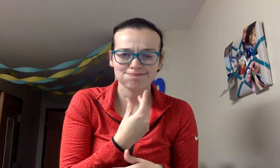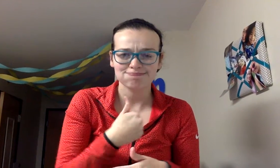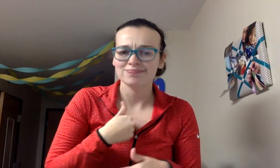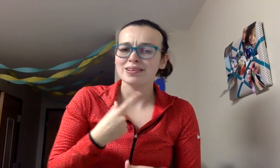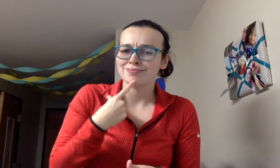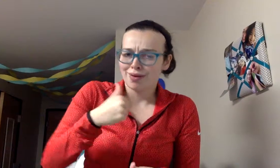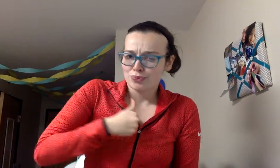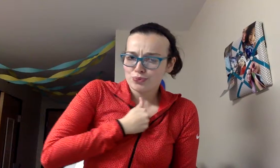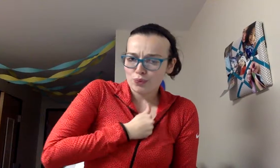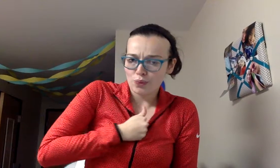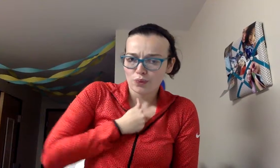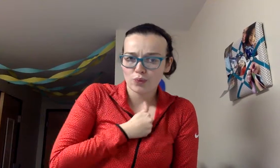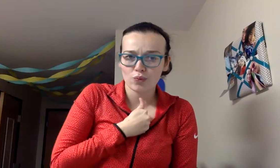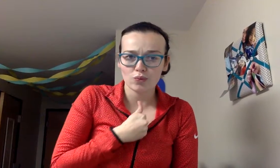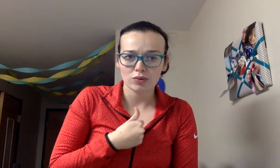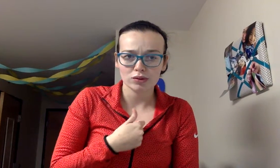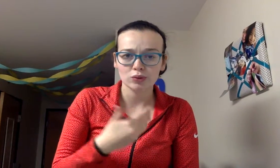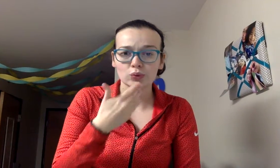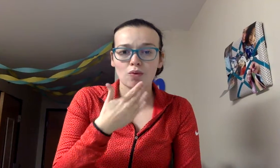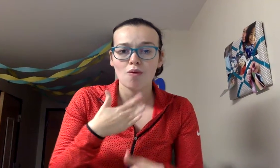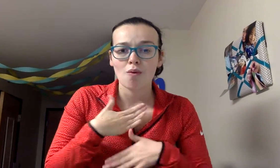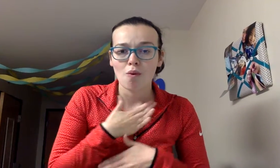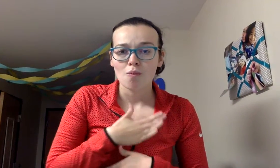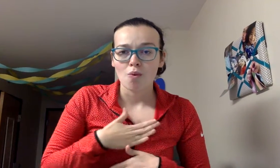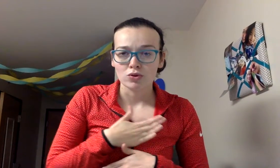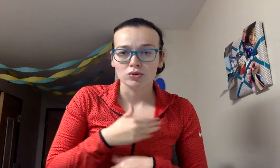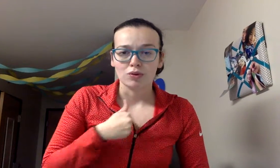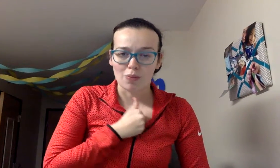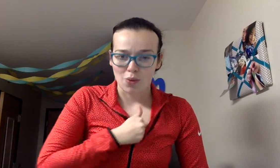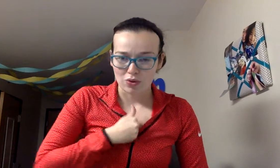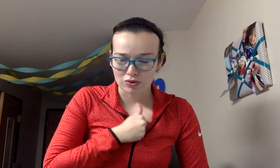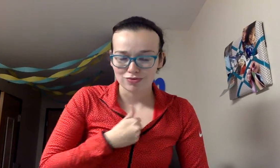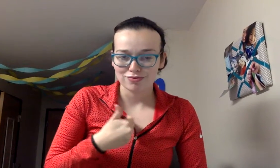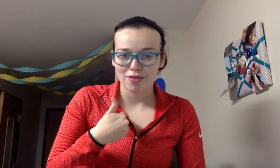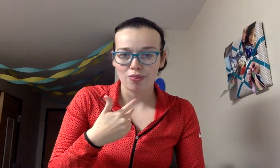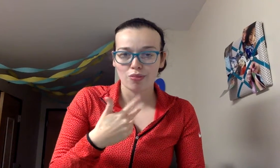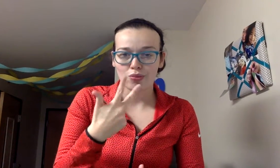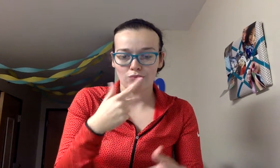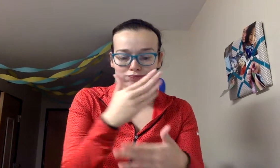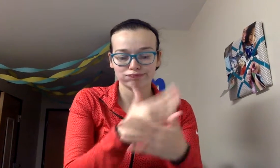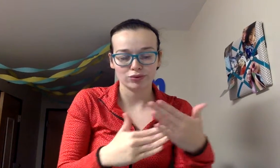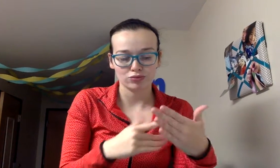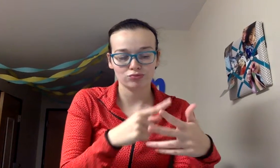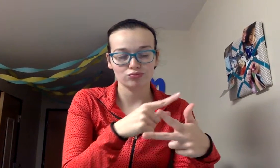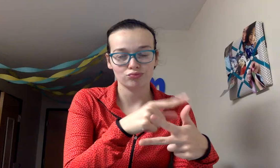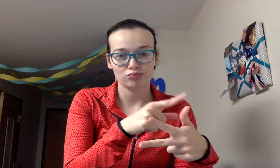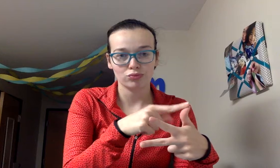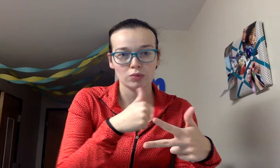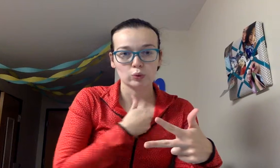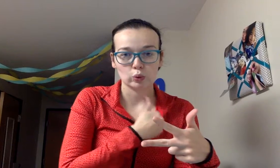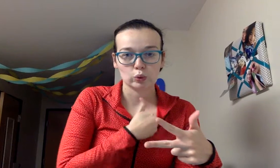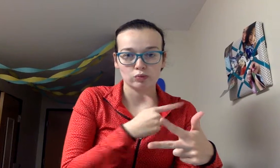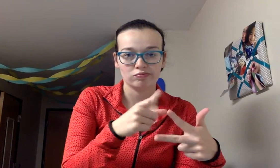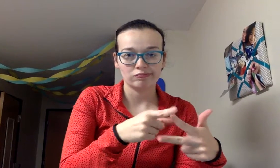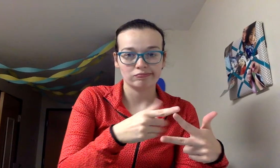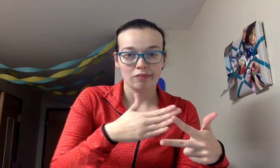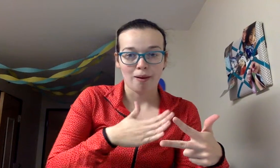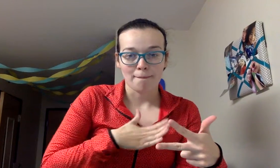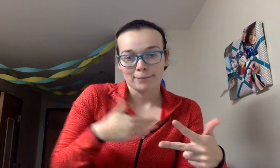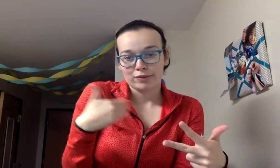has 3 parts. I'm sorry. It was my fault. How do I make it right? Most